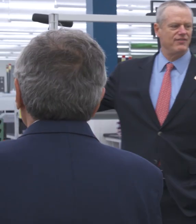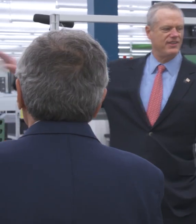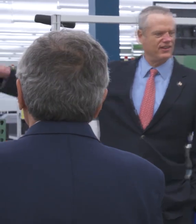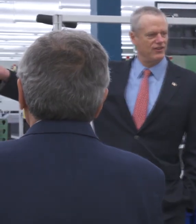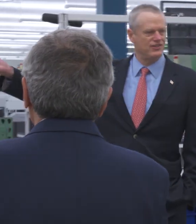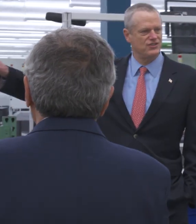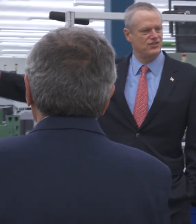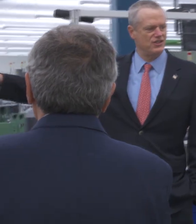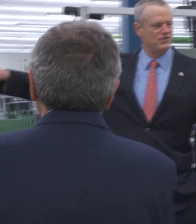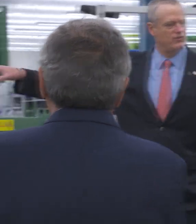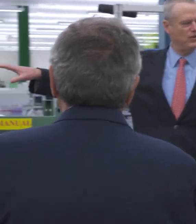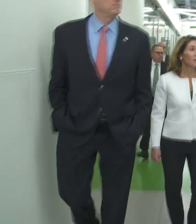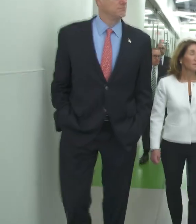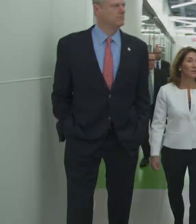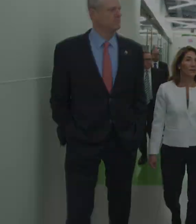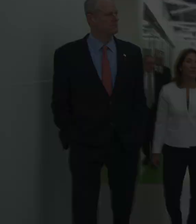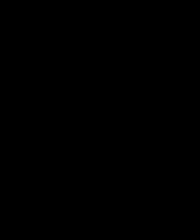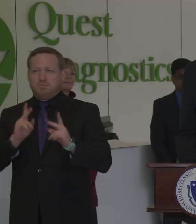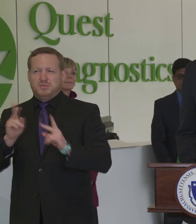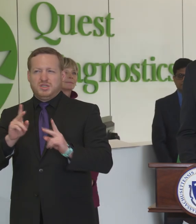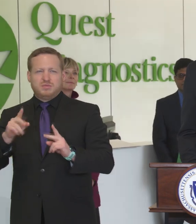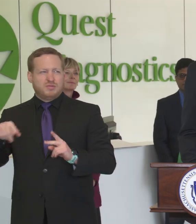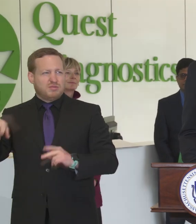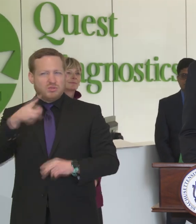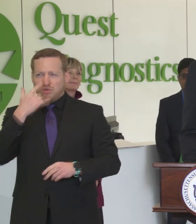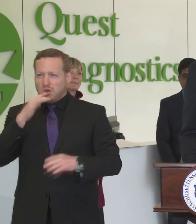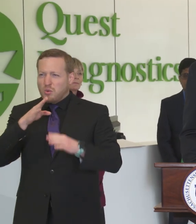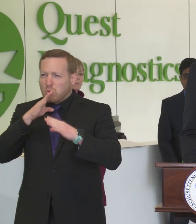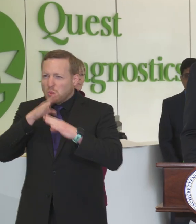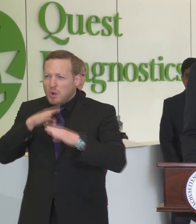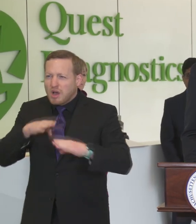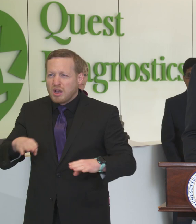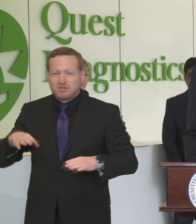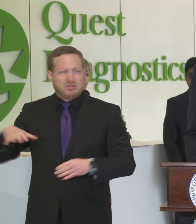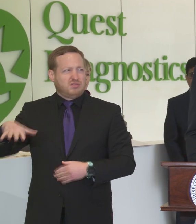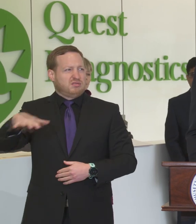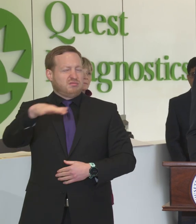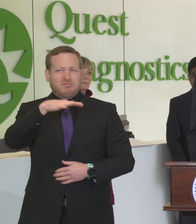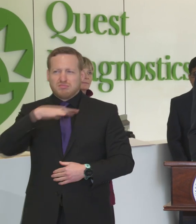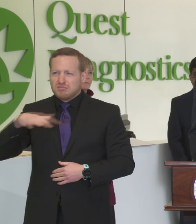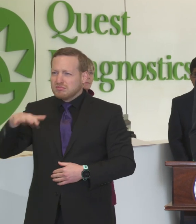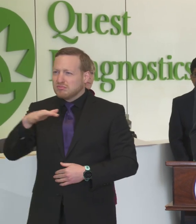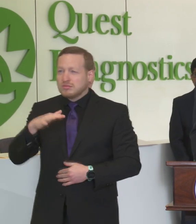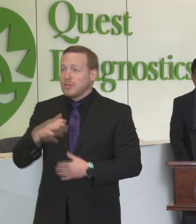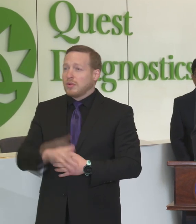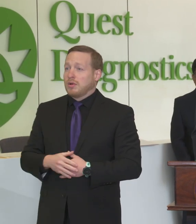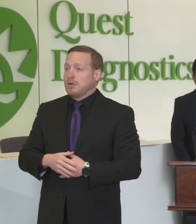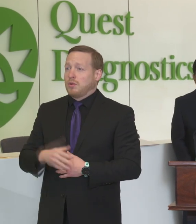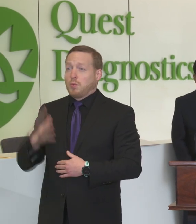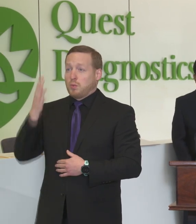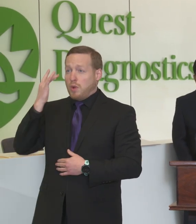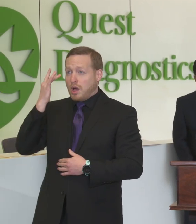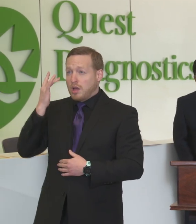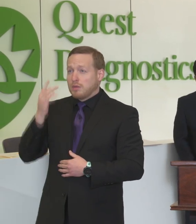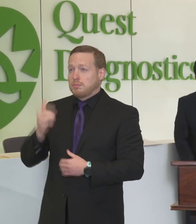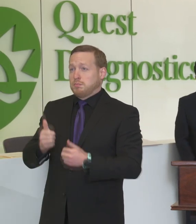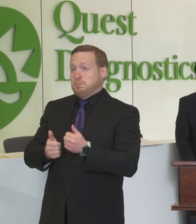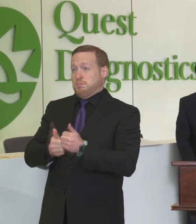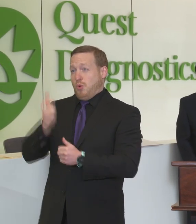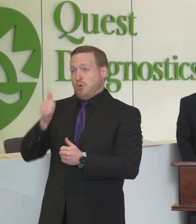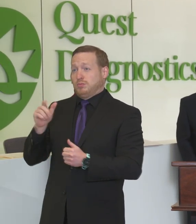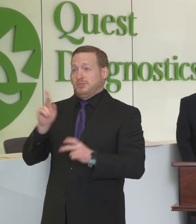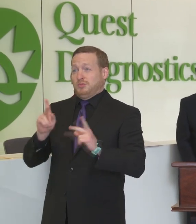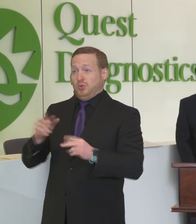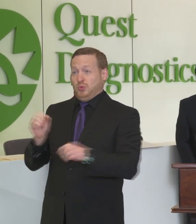of the reason it seems relatively quiet is a big part of the operation here. It takes place at what we might call off